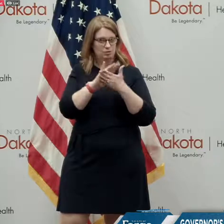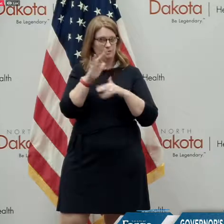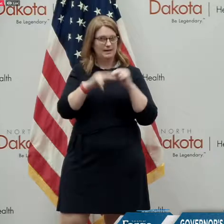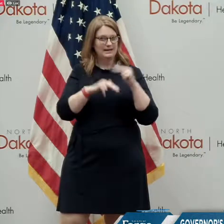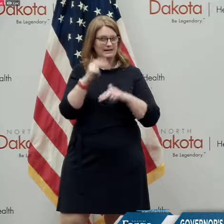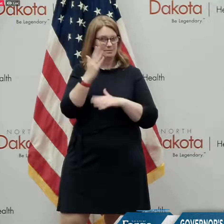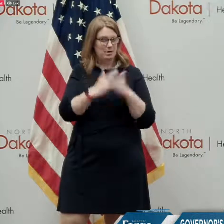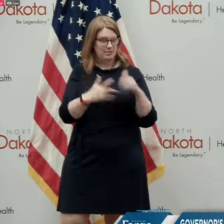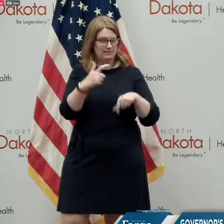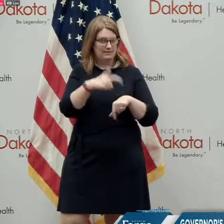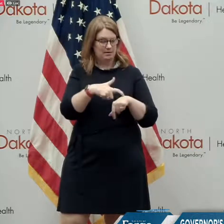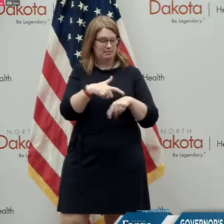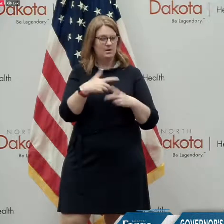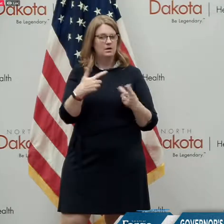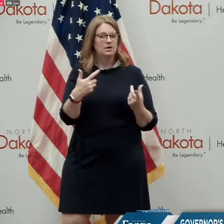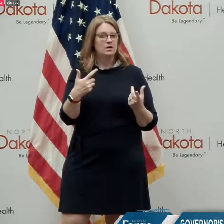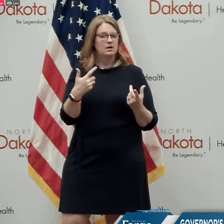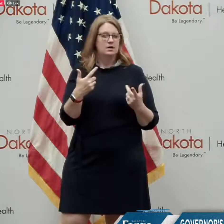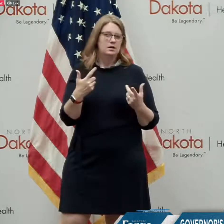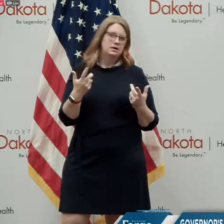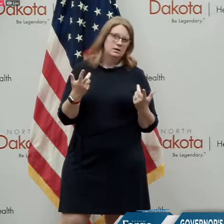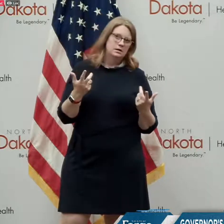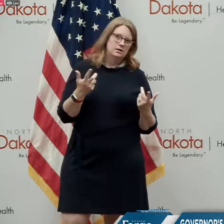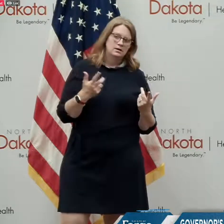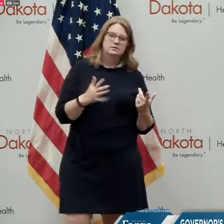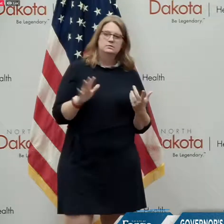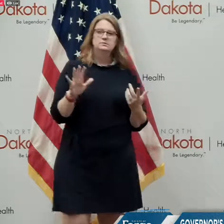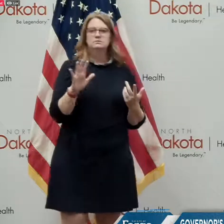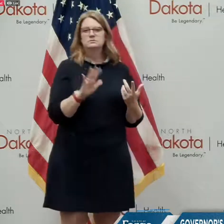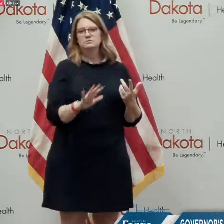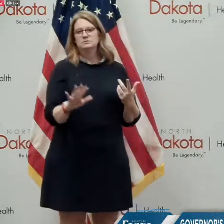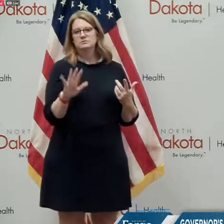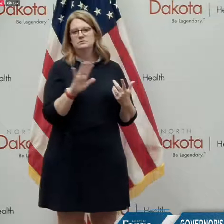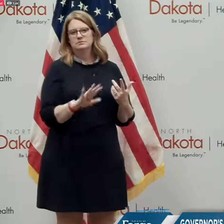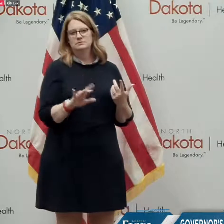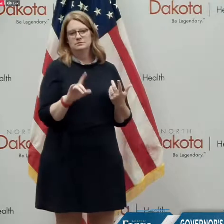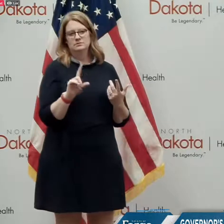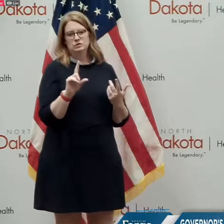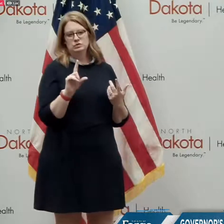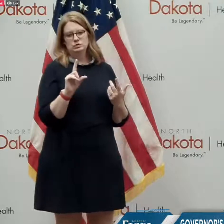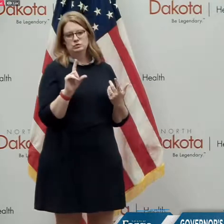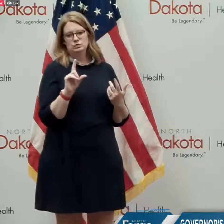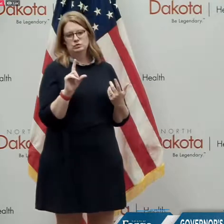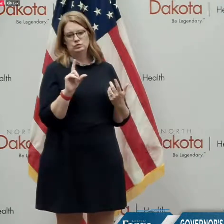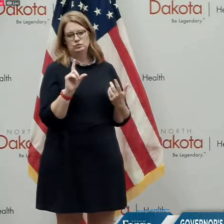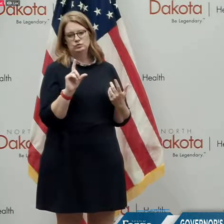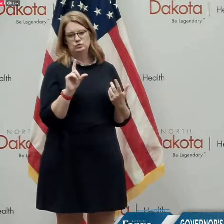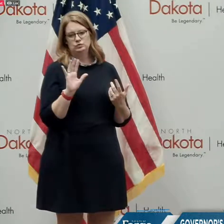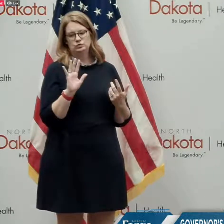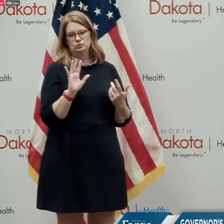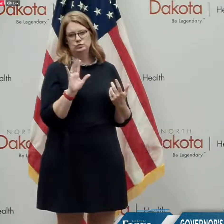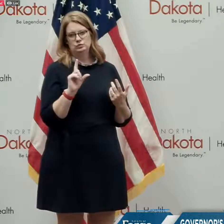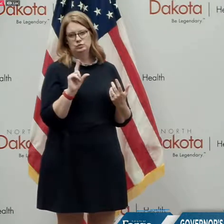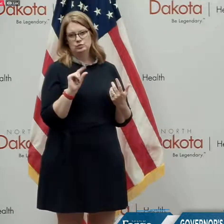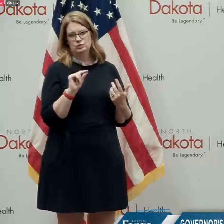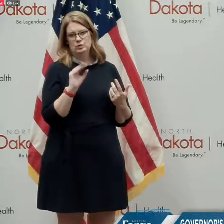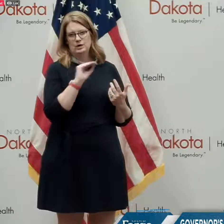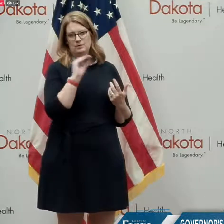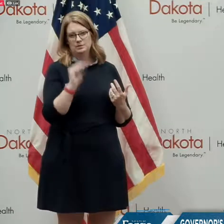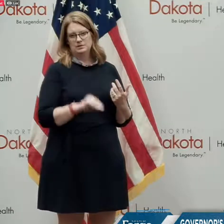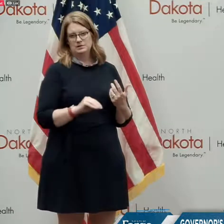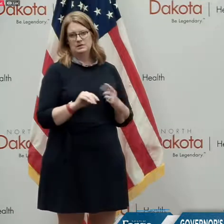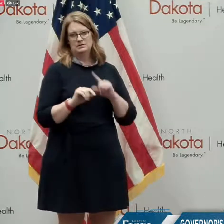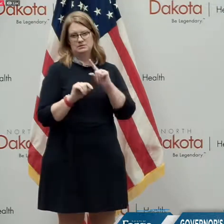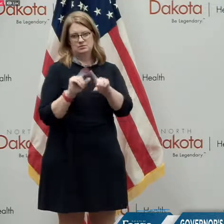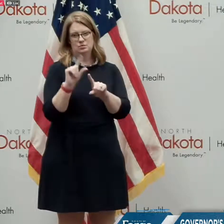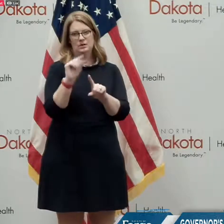And I would say that I would probably say about 20%, maybe 25, probably about 20% are in that